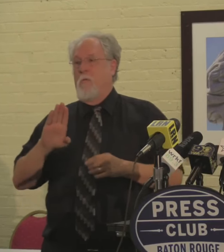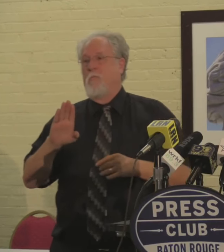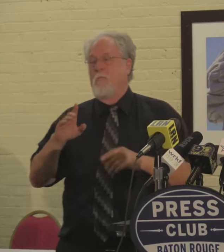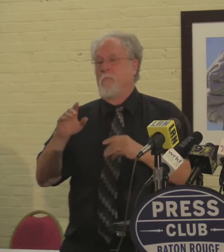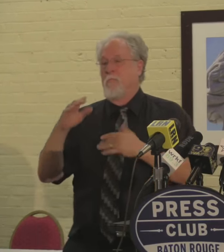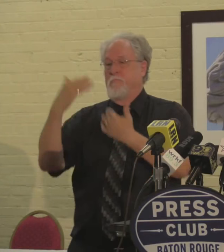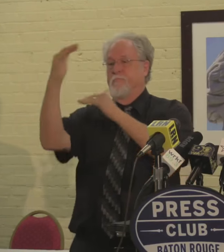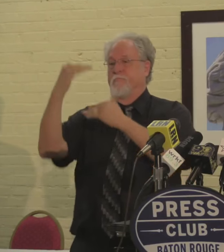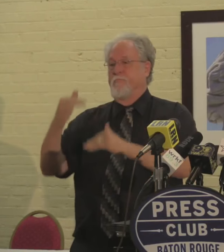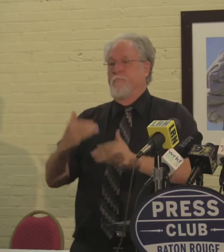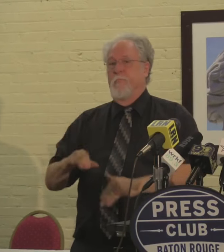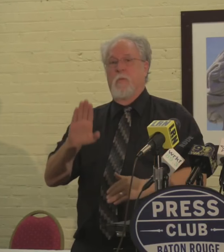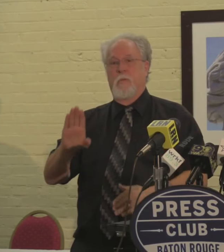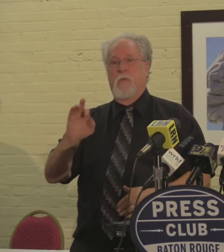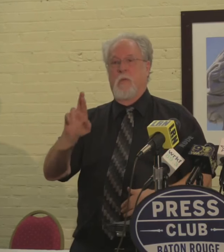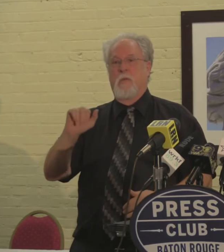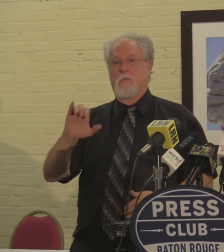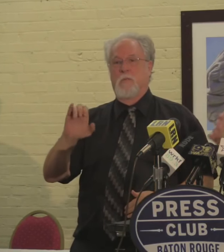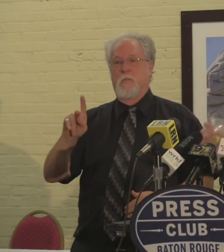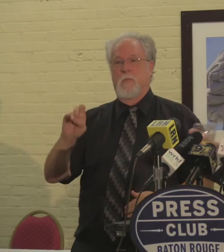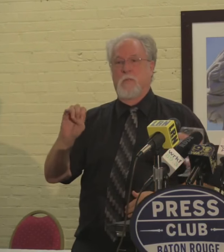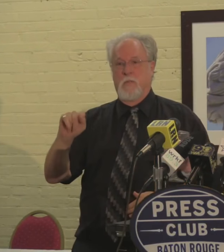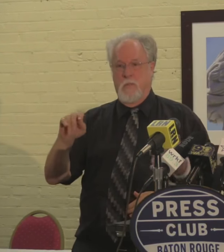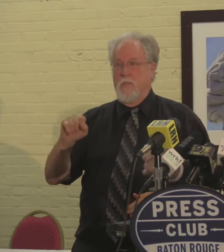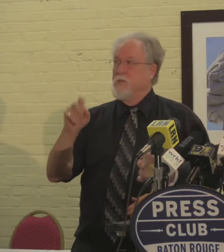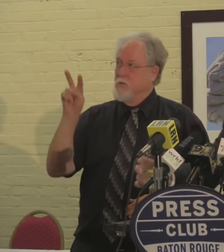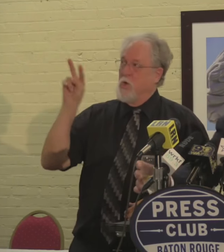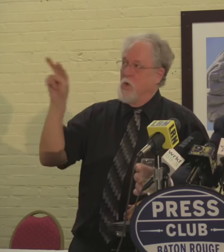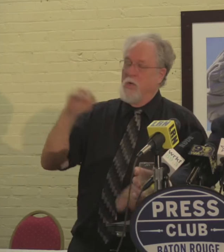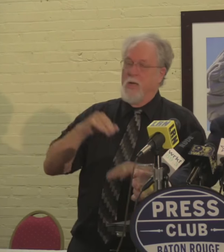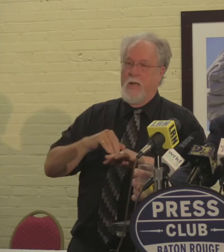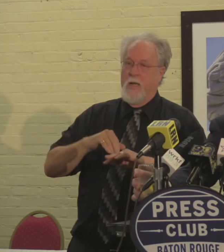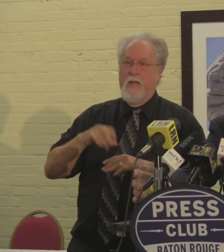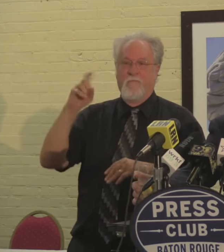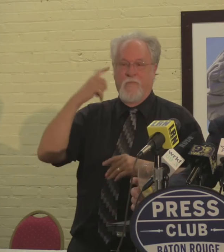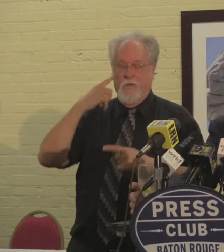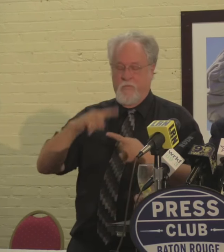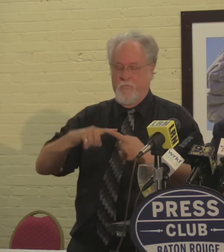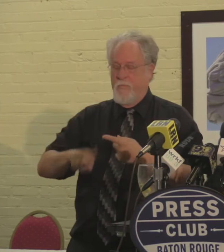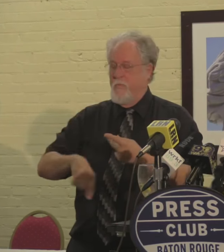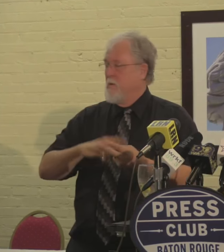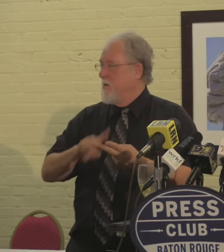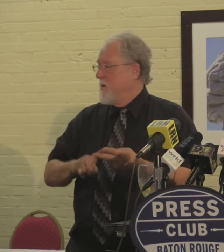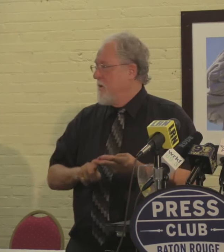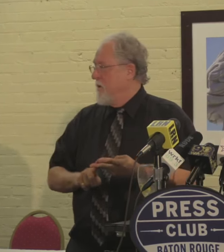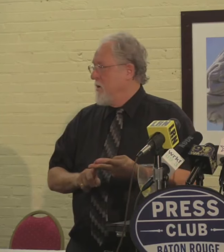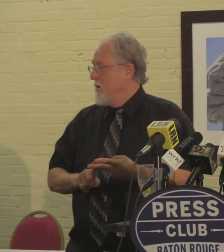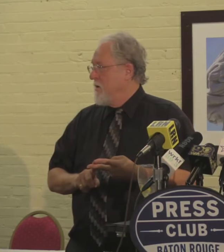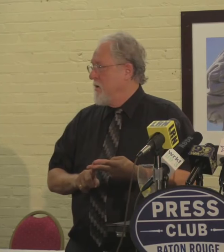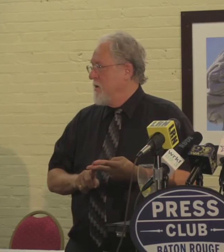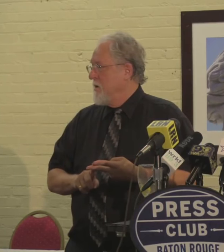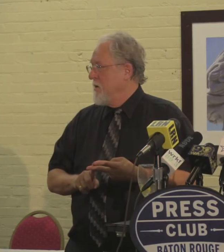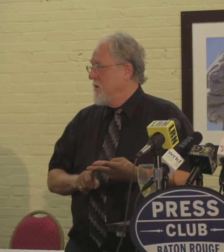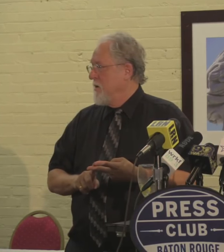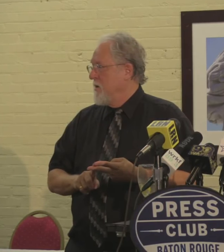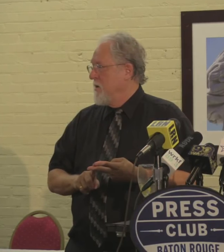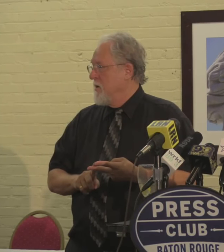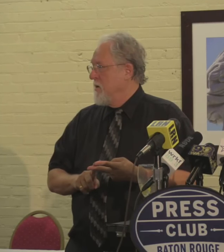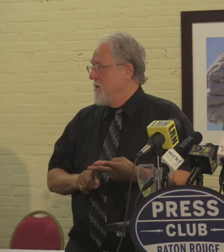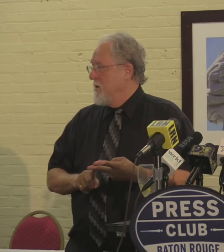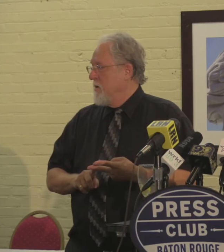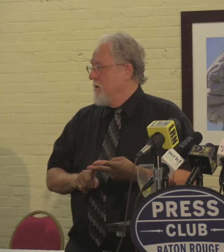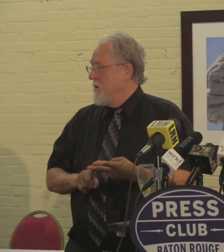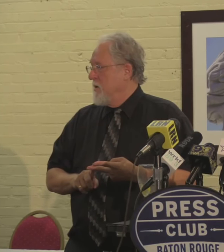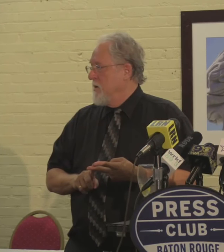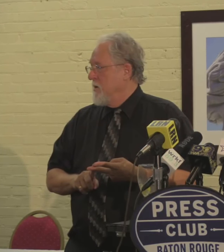that you're still looking at the federal bill, but do you have any updates on those? And two, one of the common GOP talking points is